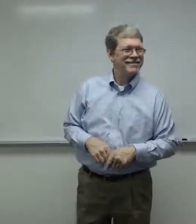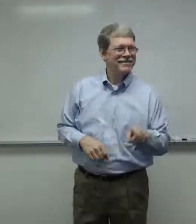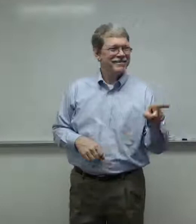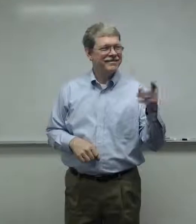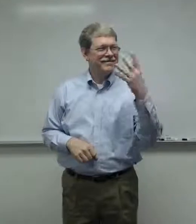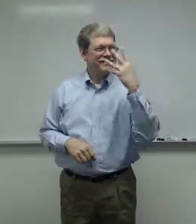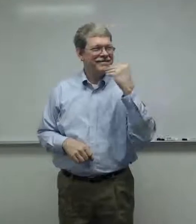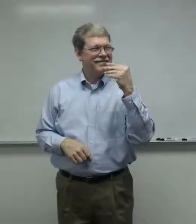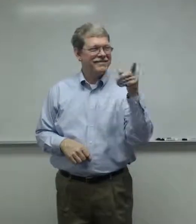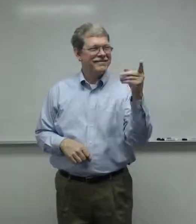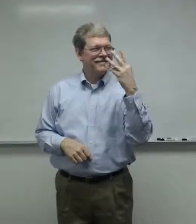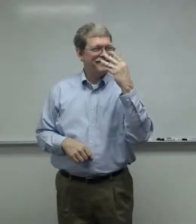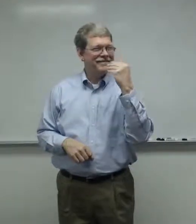it. Did you sleep?